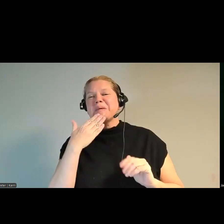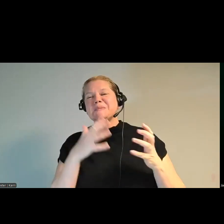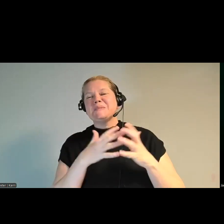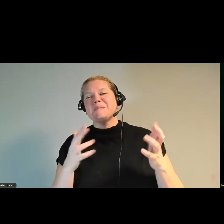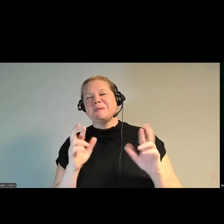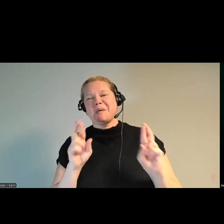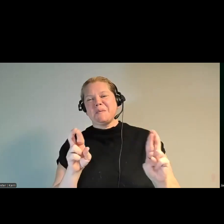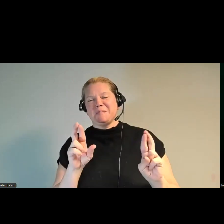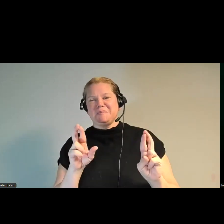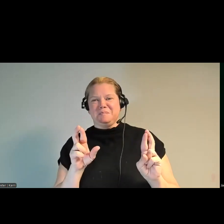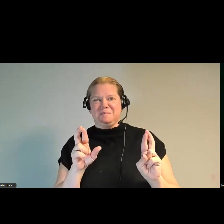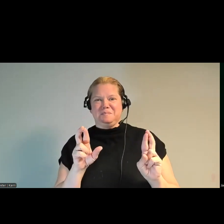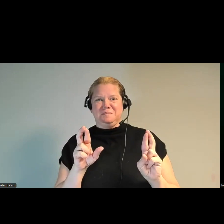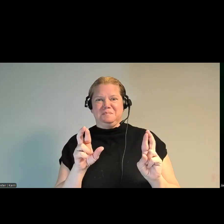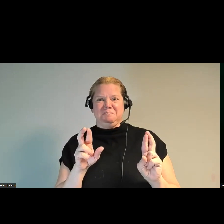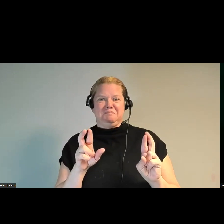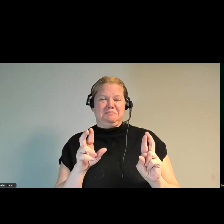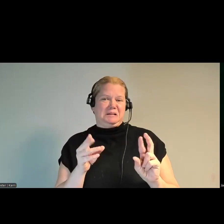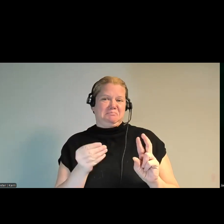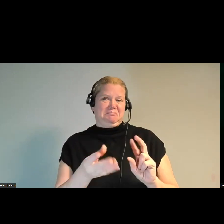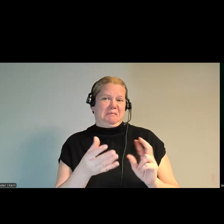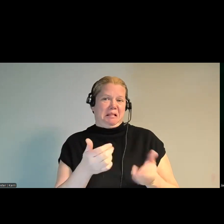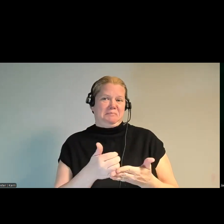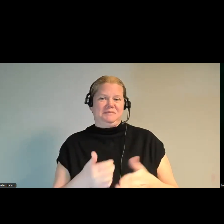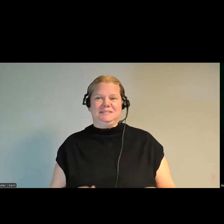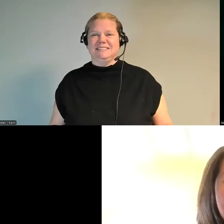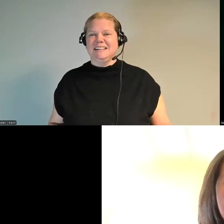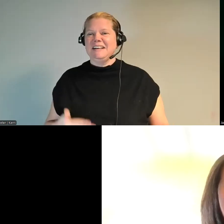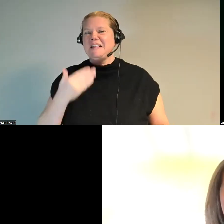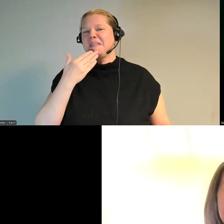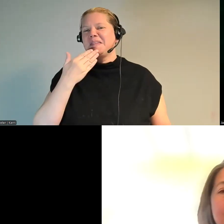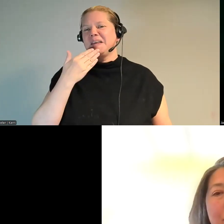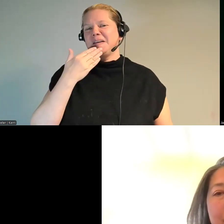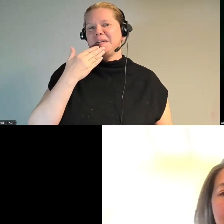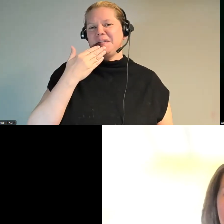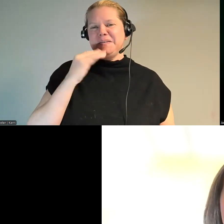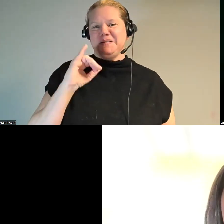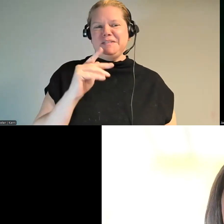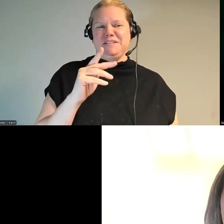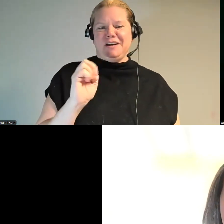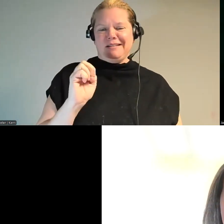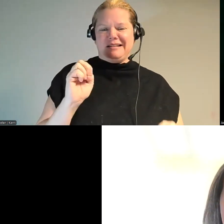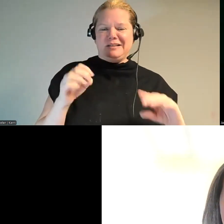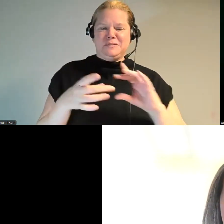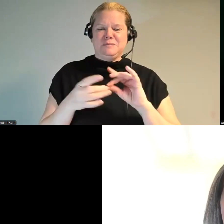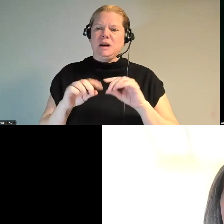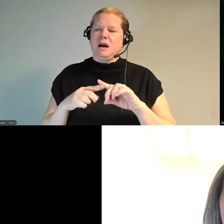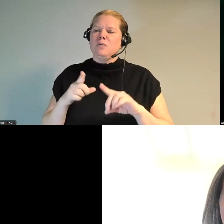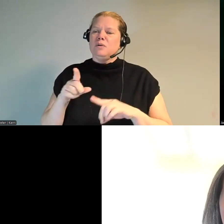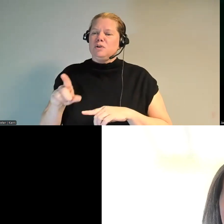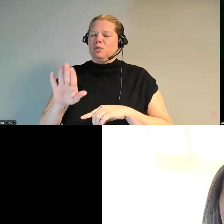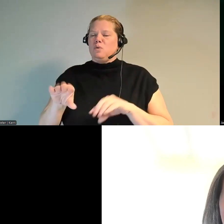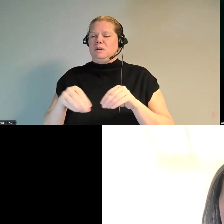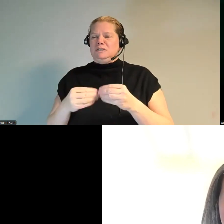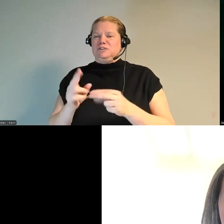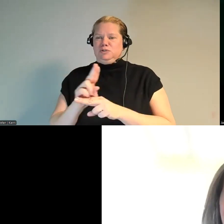hope that was helpful. Thank you so much, Jackie, for sharing how your organization is using this data to